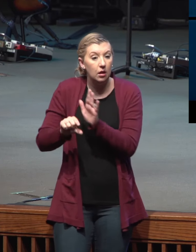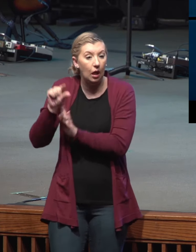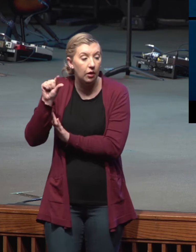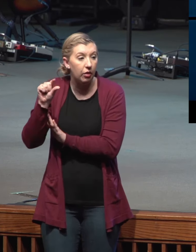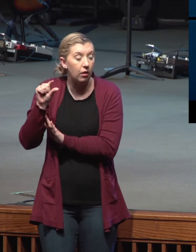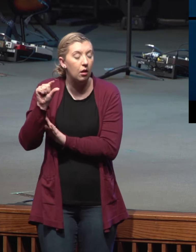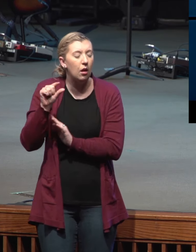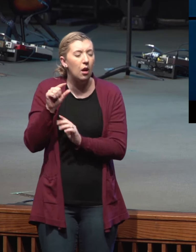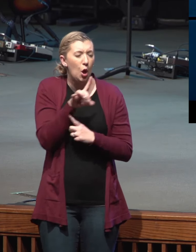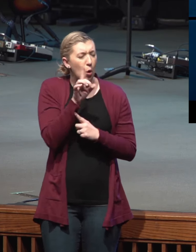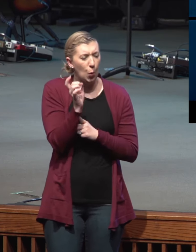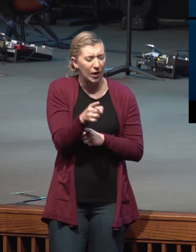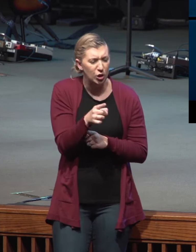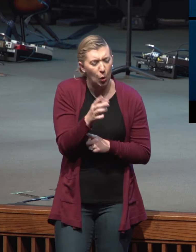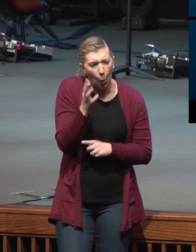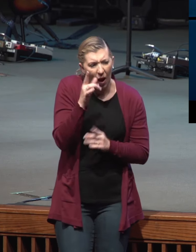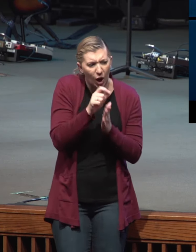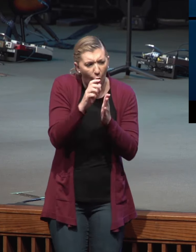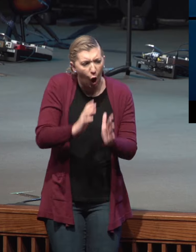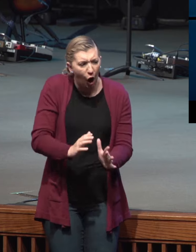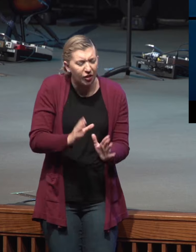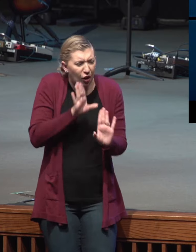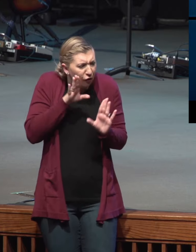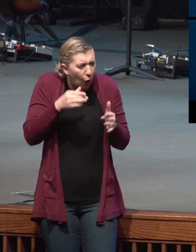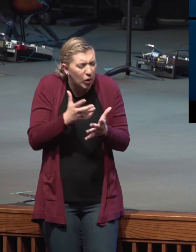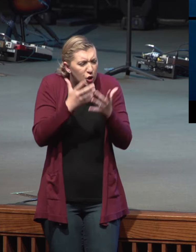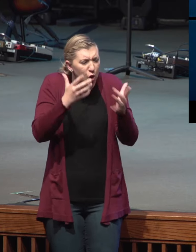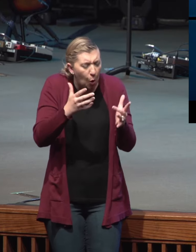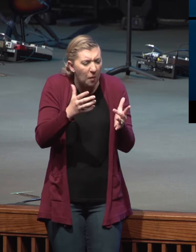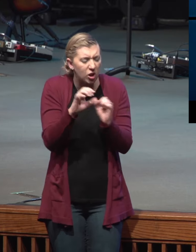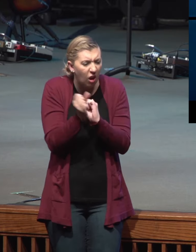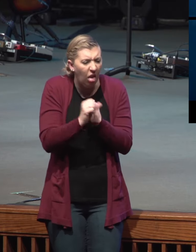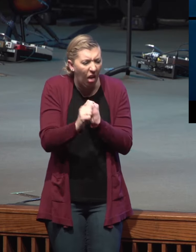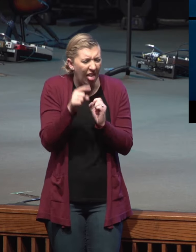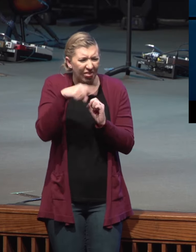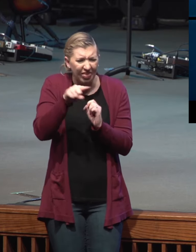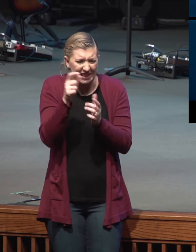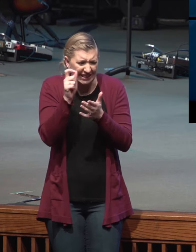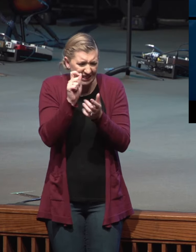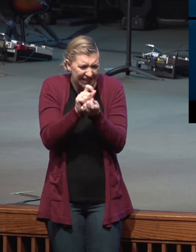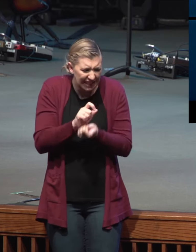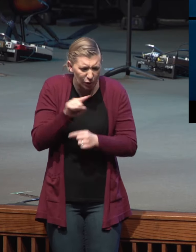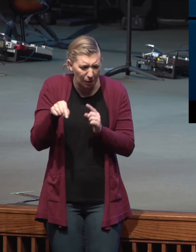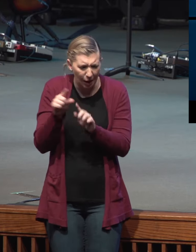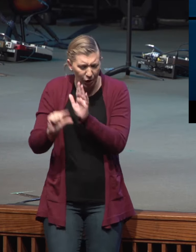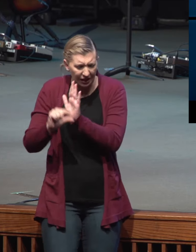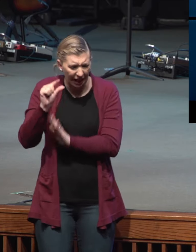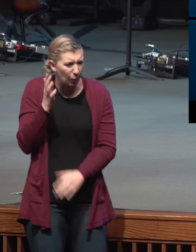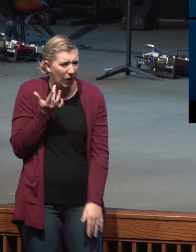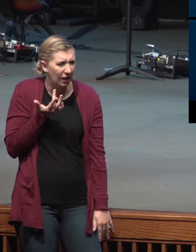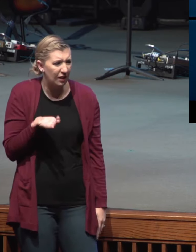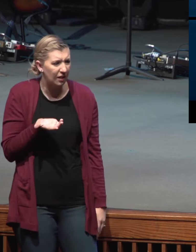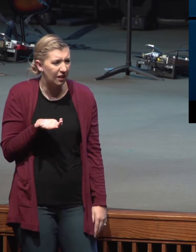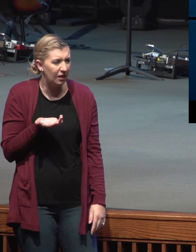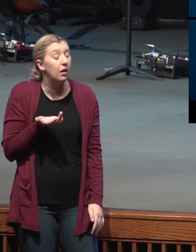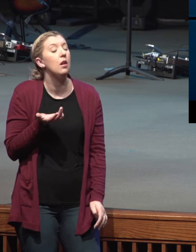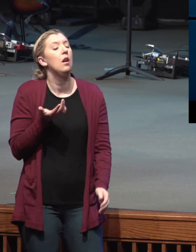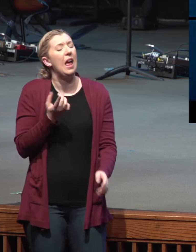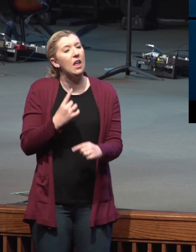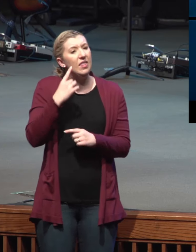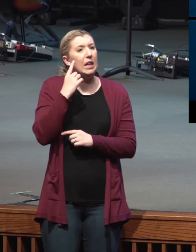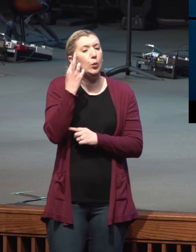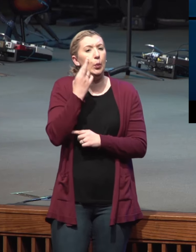Now the question is, why did the author spend so much time giving us these details about Goliath? And I think